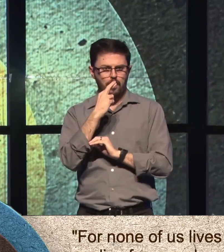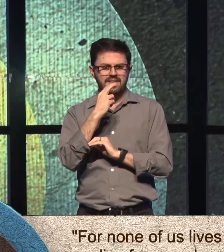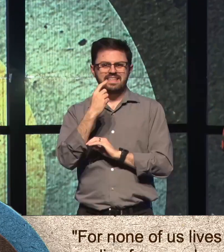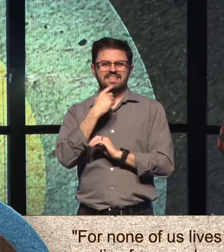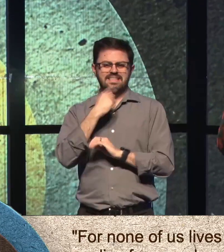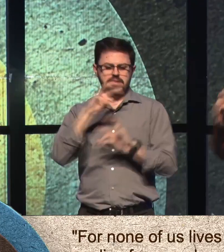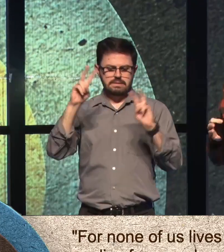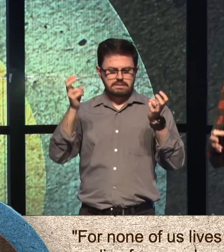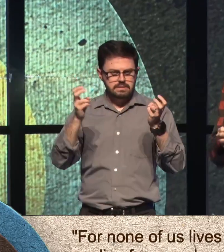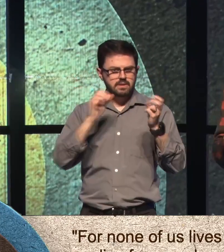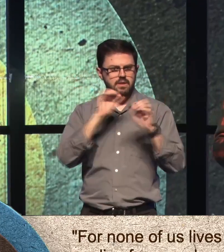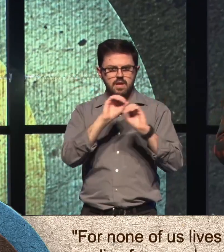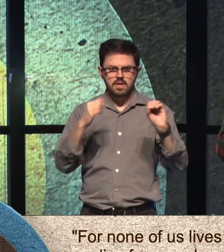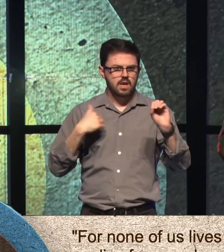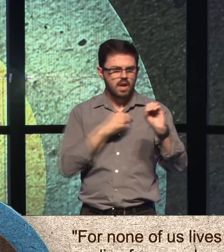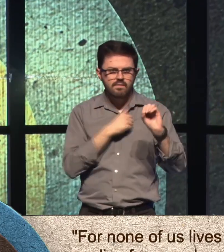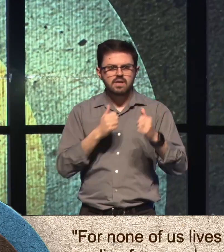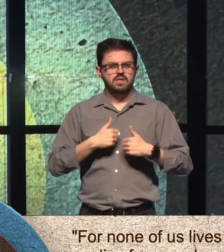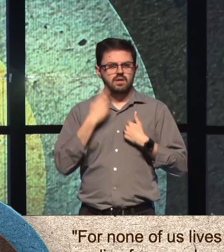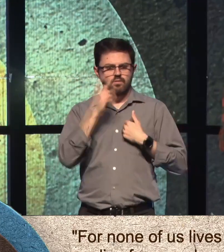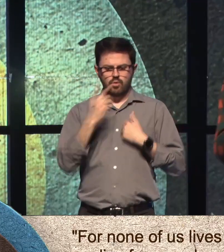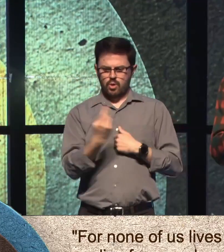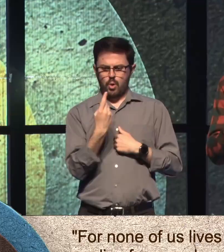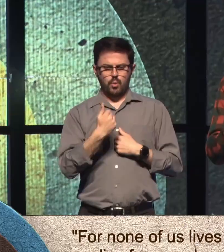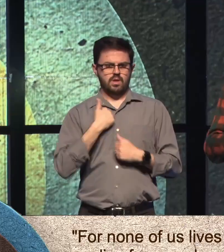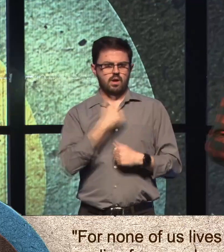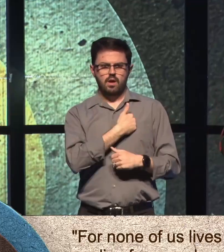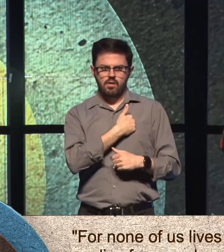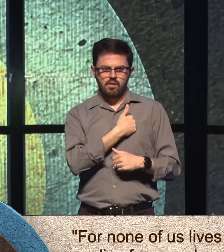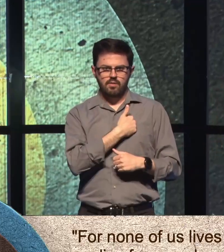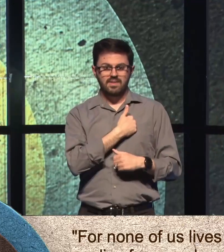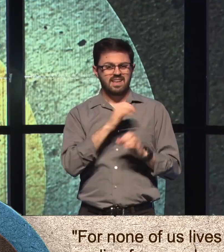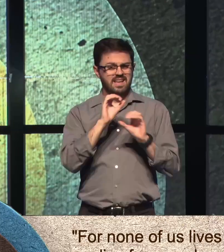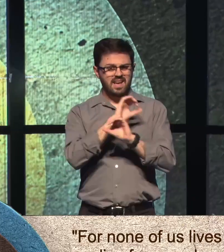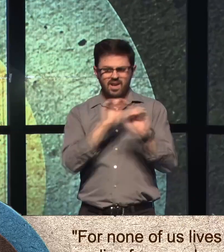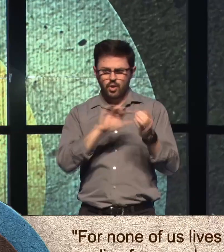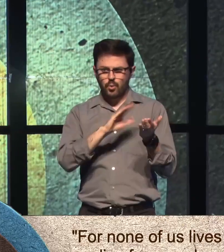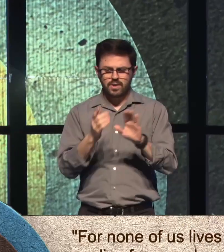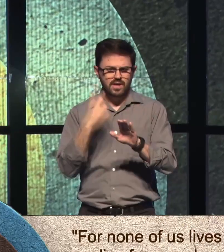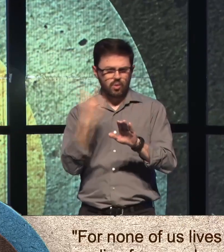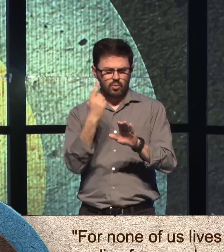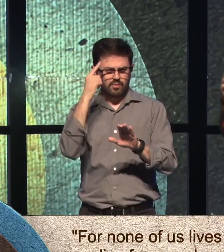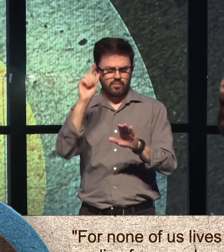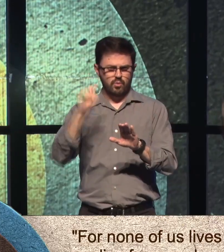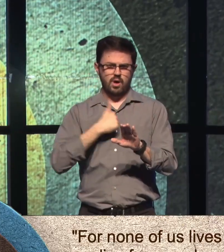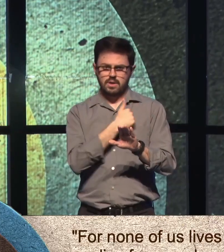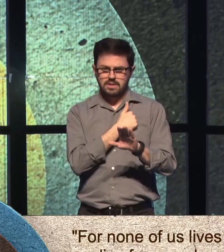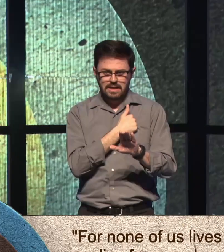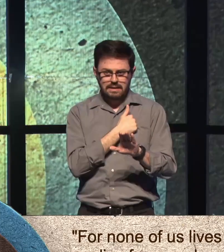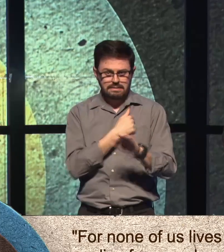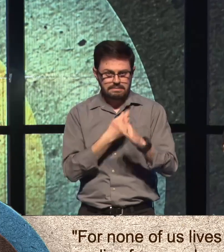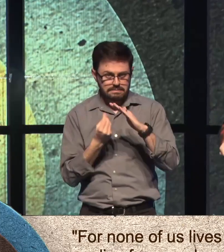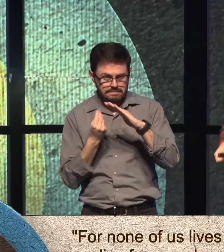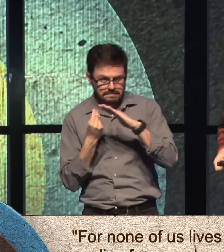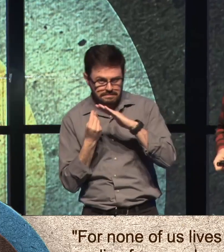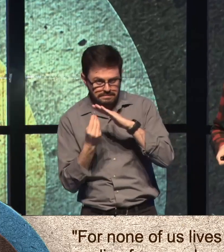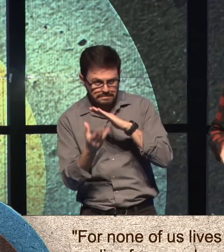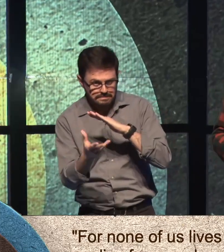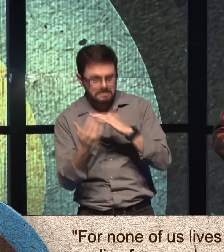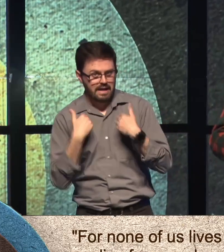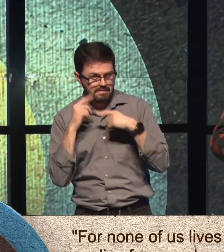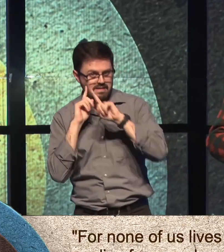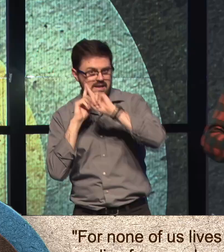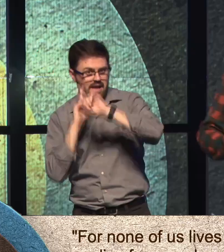for ourselves alone, and none of us dies for ourselves alone. Hint, hint, here comes the